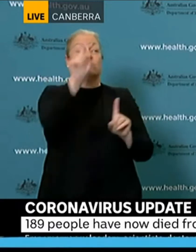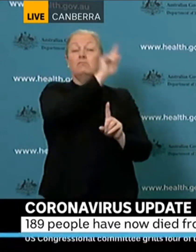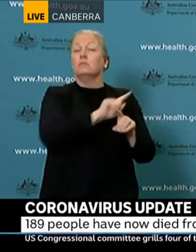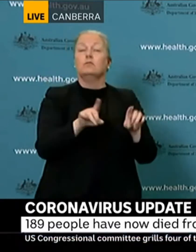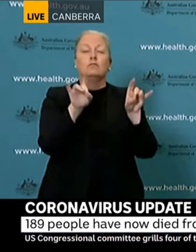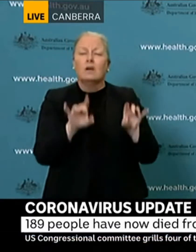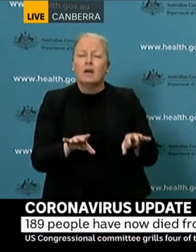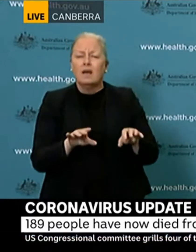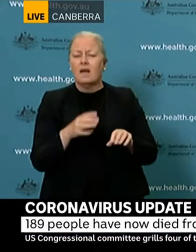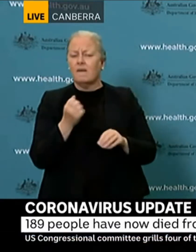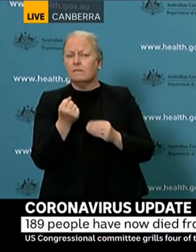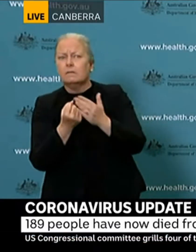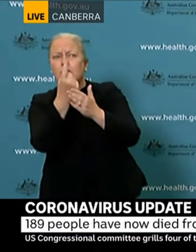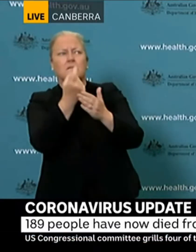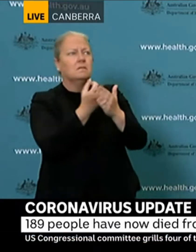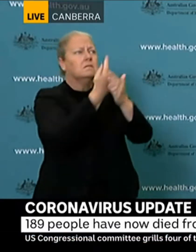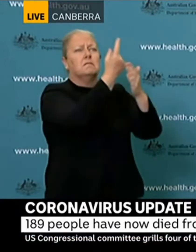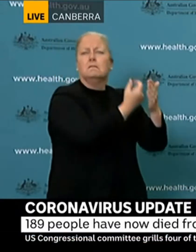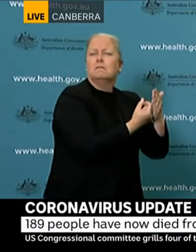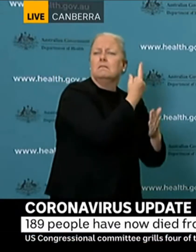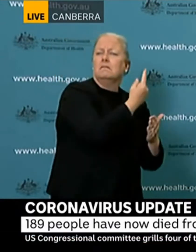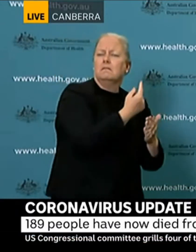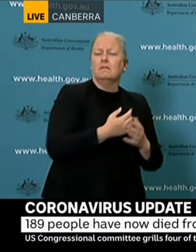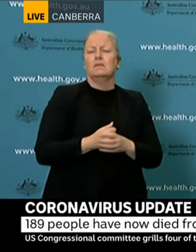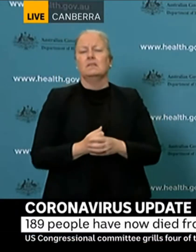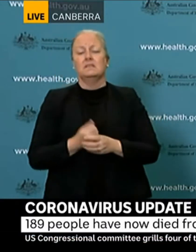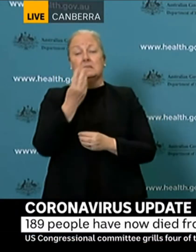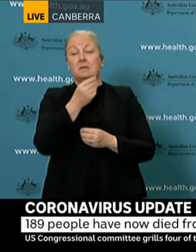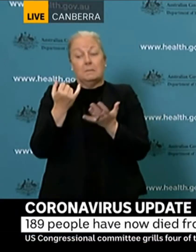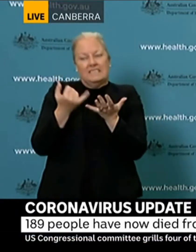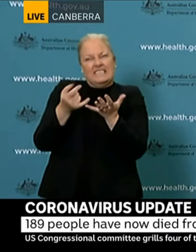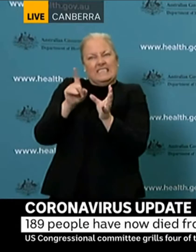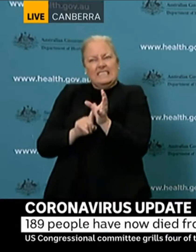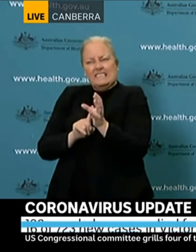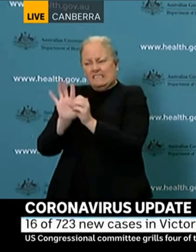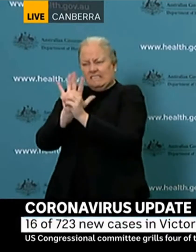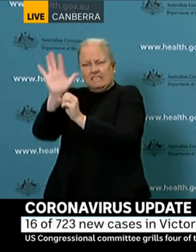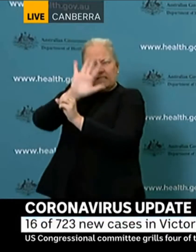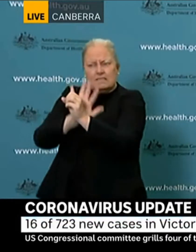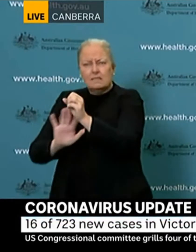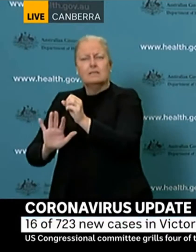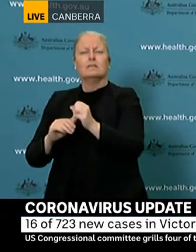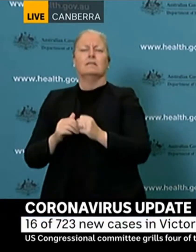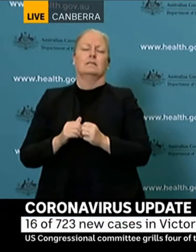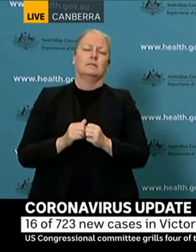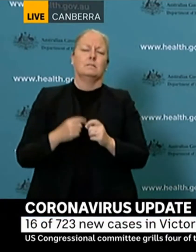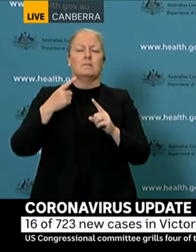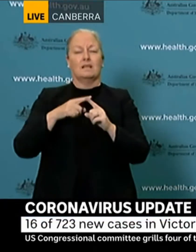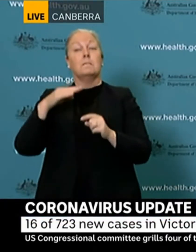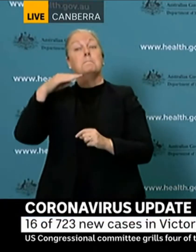has been some cases, so certain parts of Sydney and also certain parts of the south